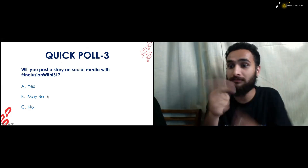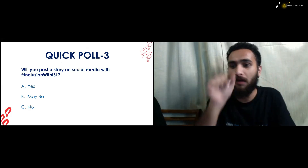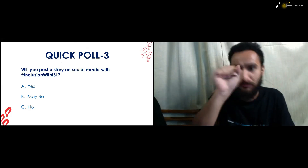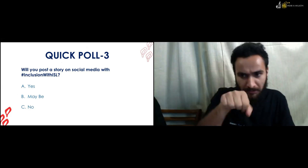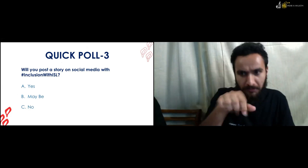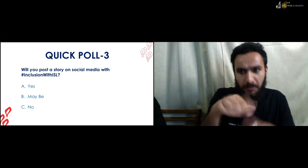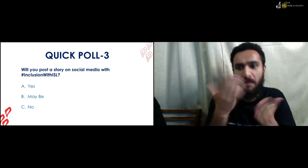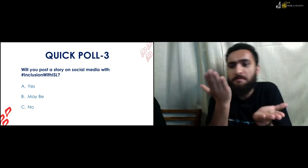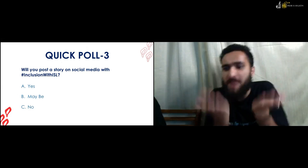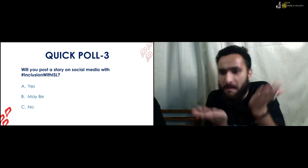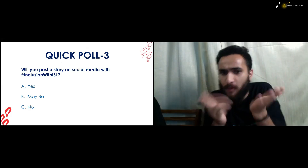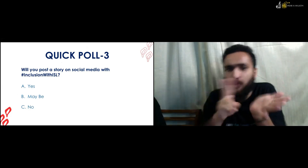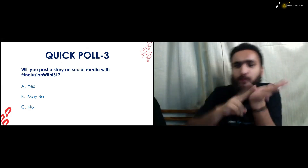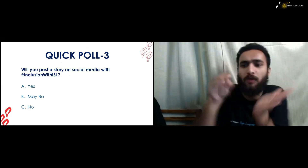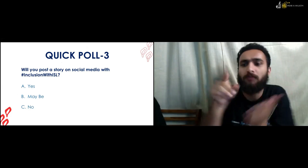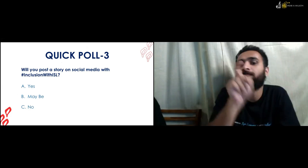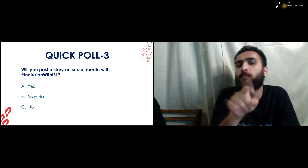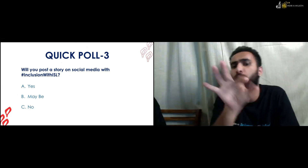Yeah.